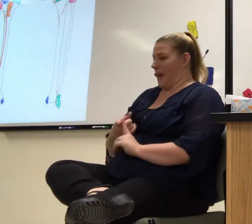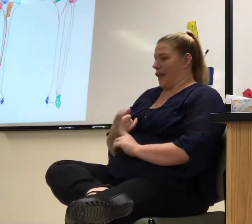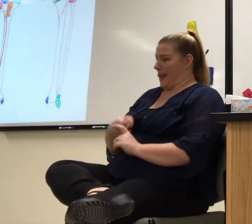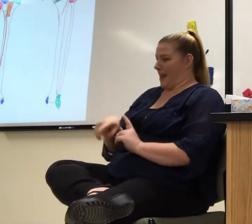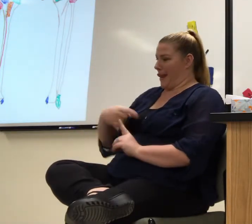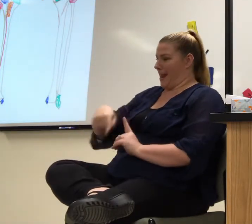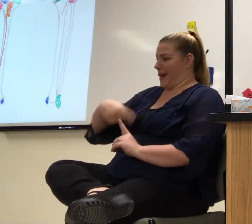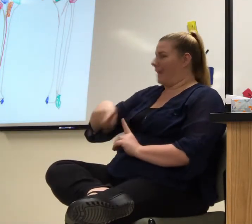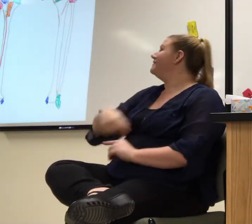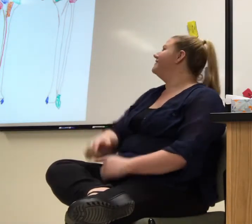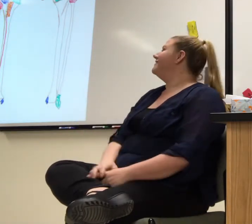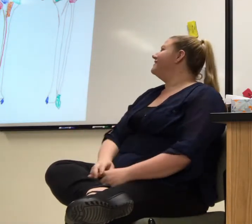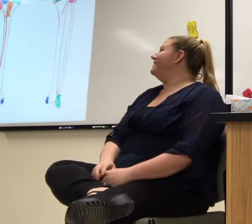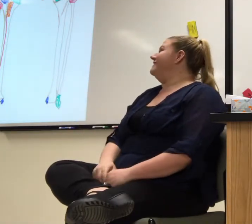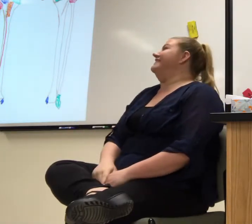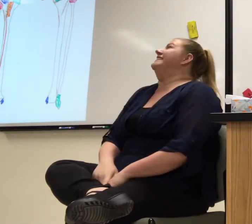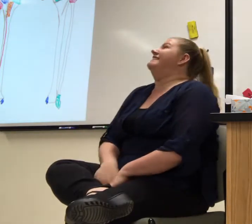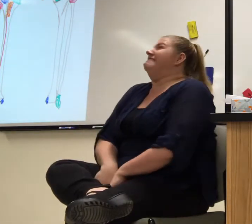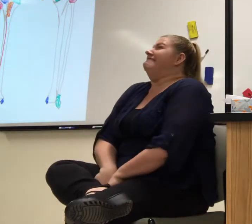form